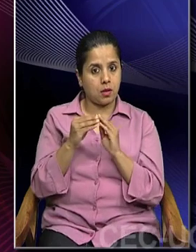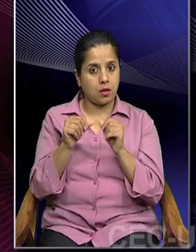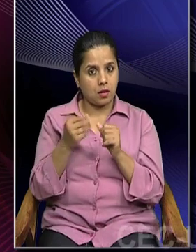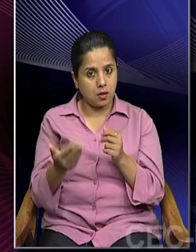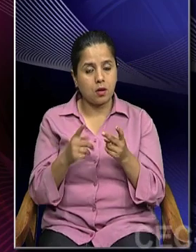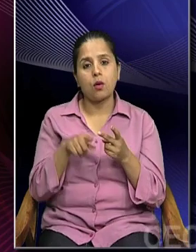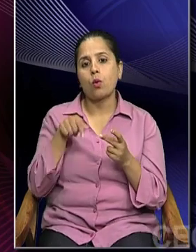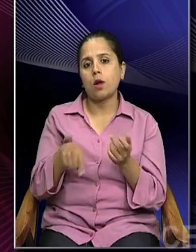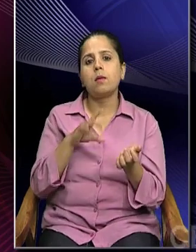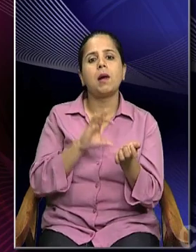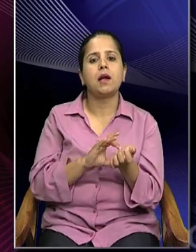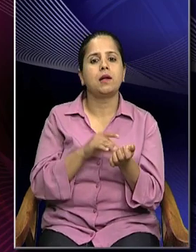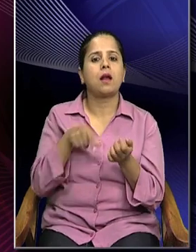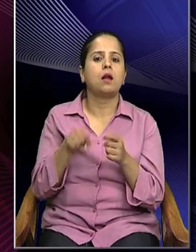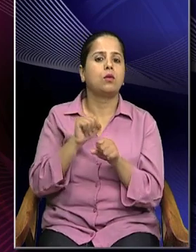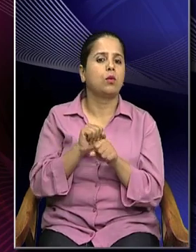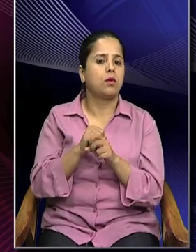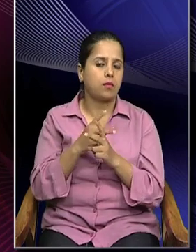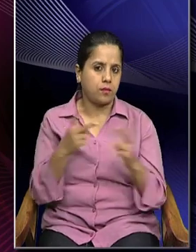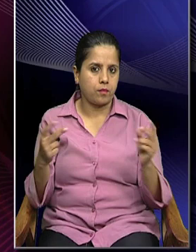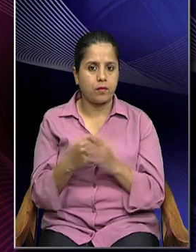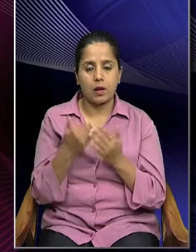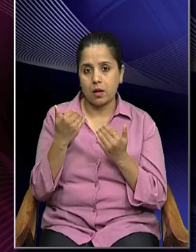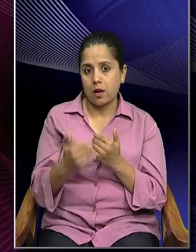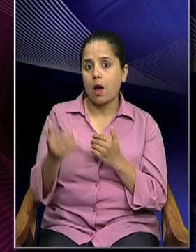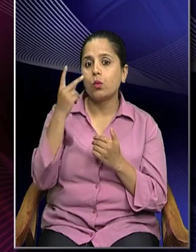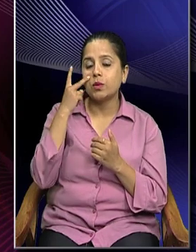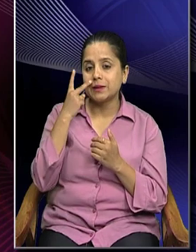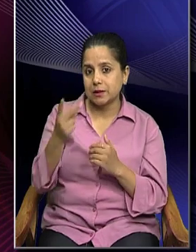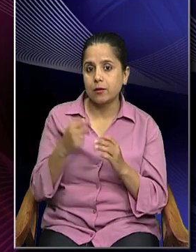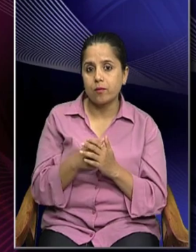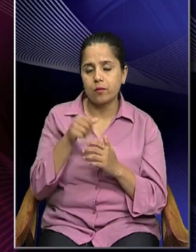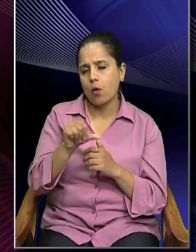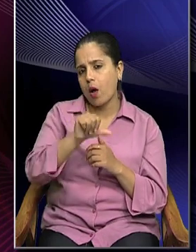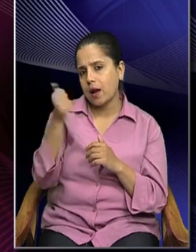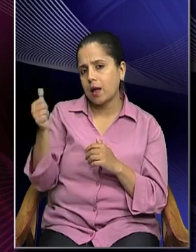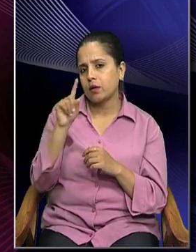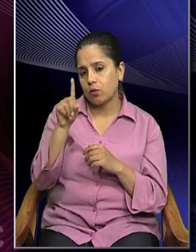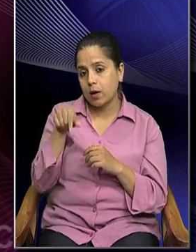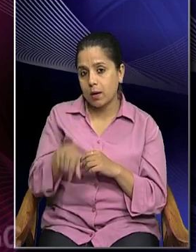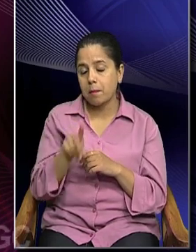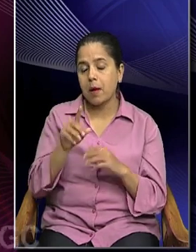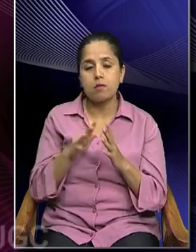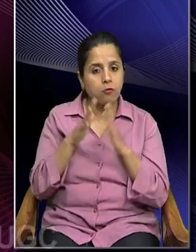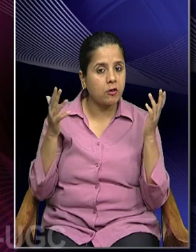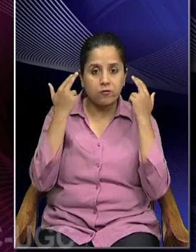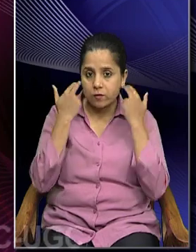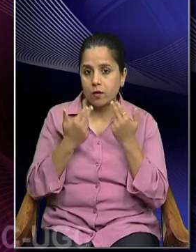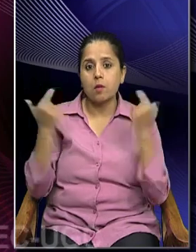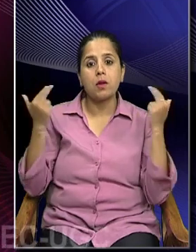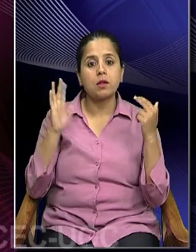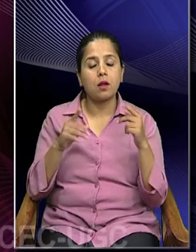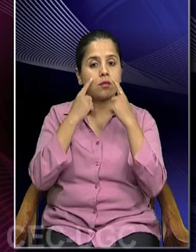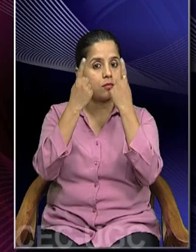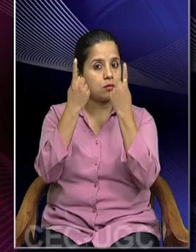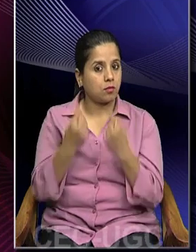case of the medical field. Now, coming on to another yet most popular